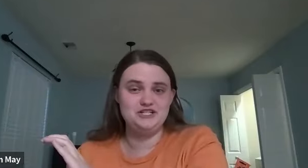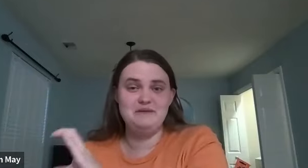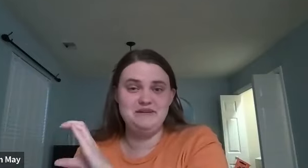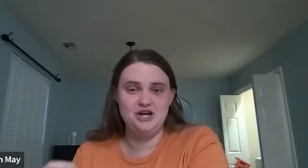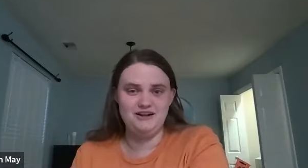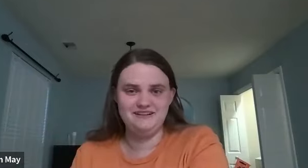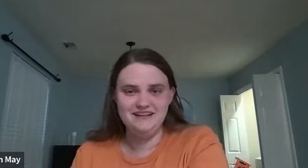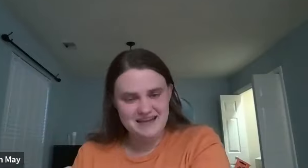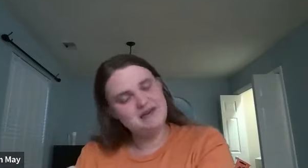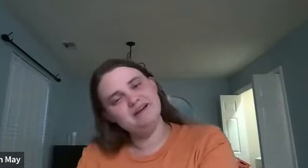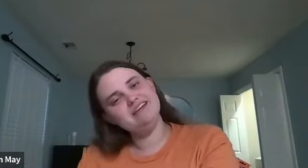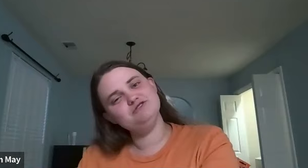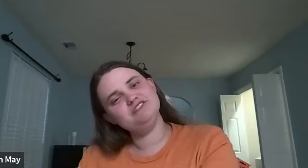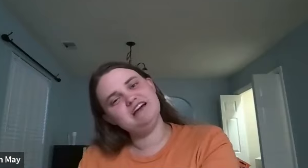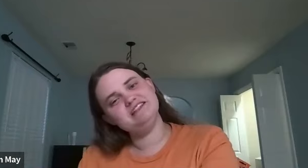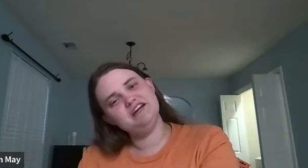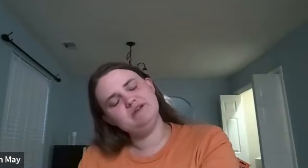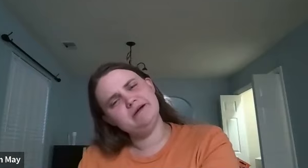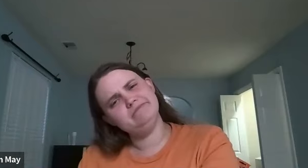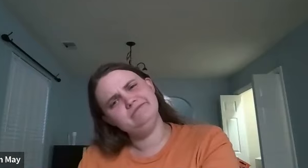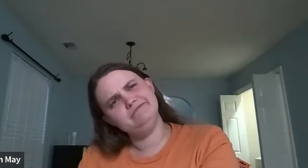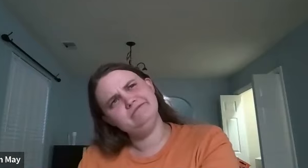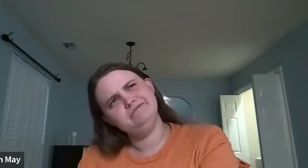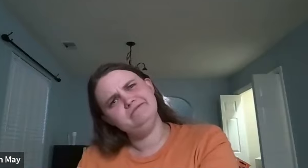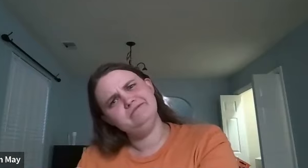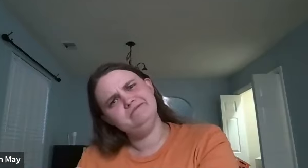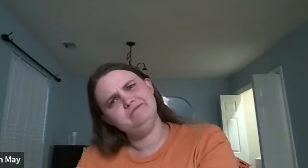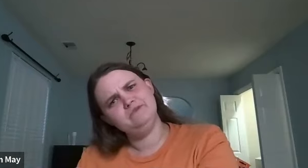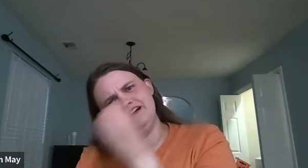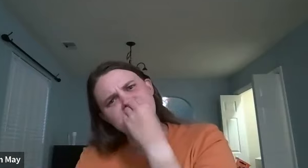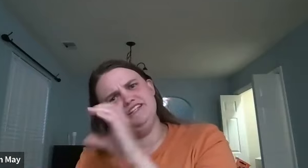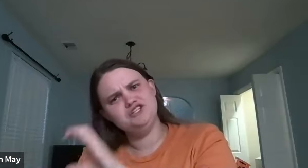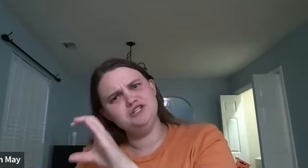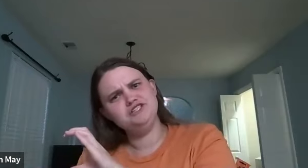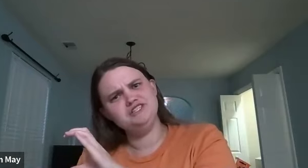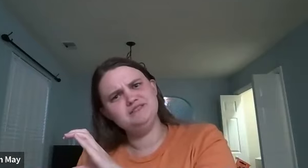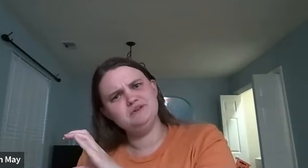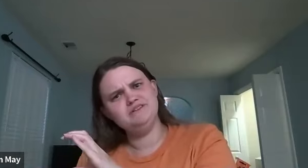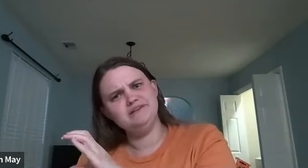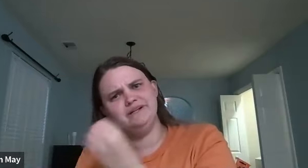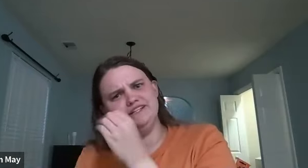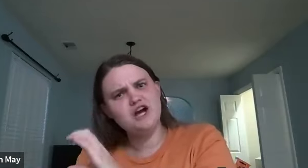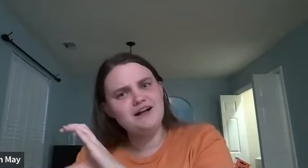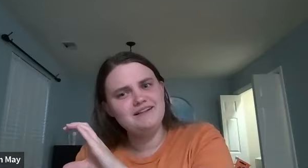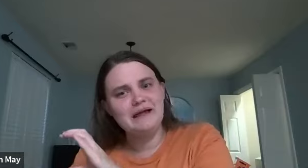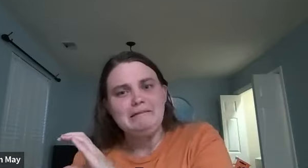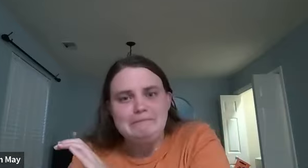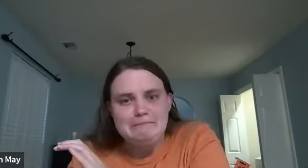and I mean chocolate. And my kids will just kind of stare at me like, we're not eating churches, we're eating chocolate. I'm like,